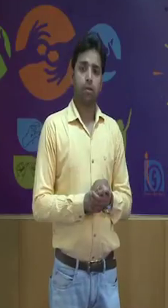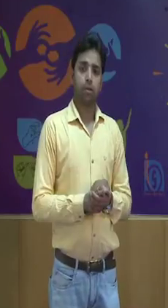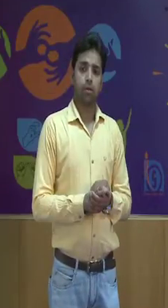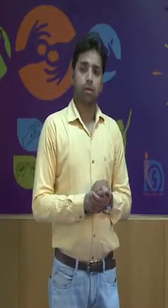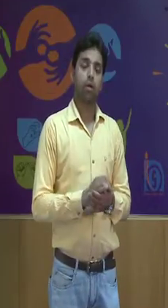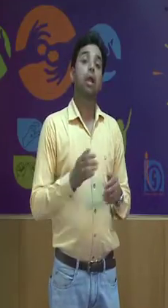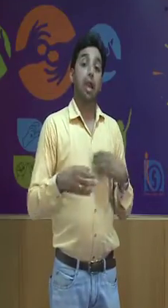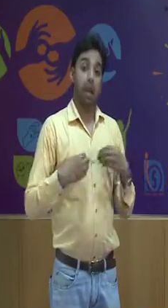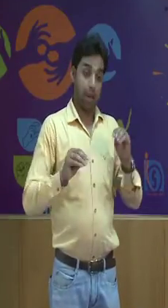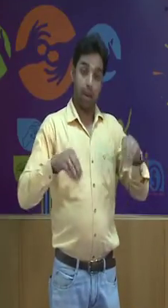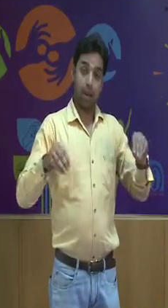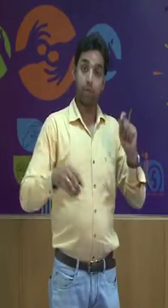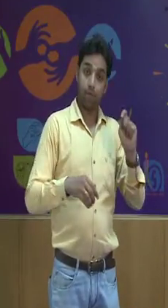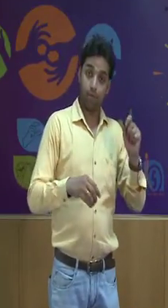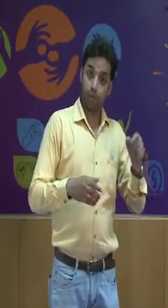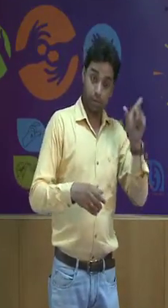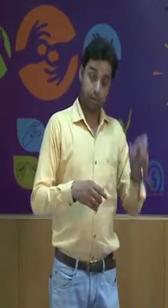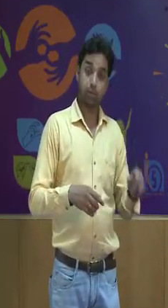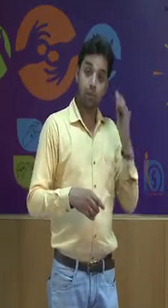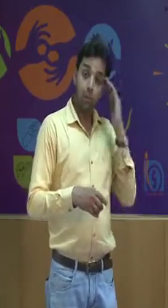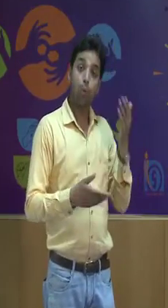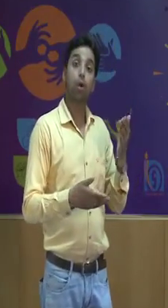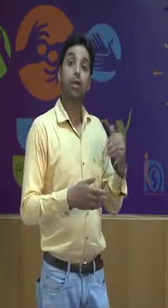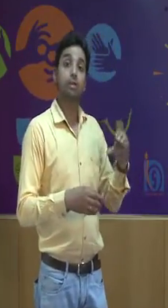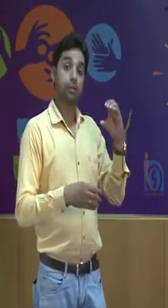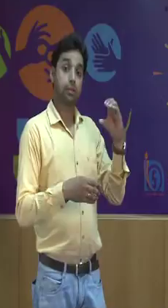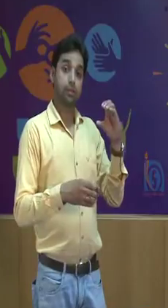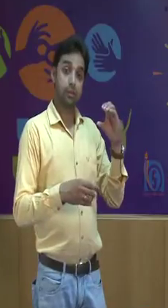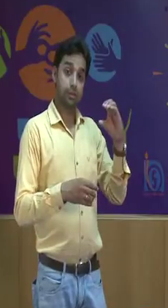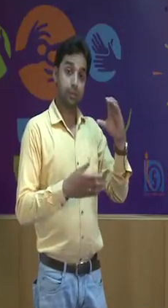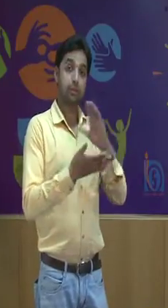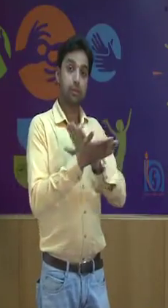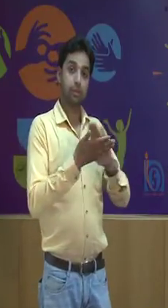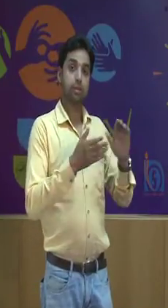leather workers known as Charmakaras